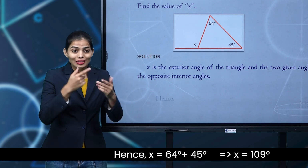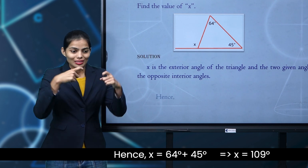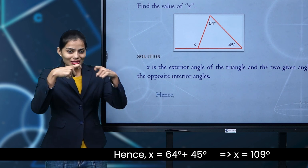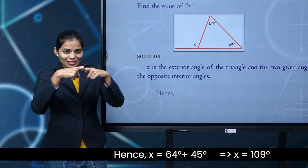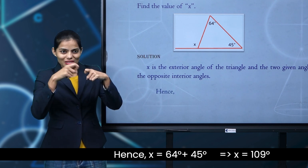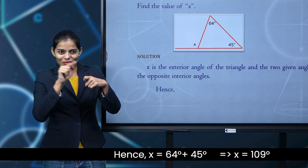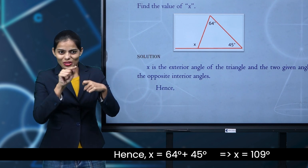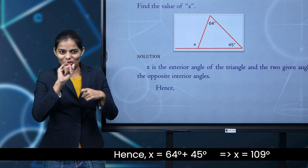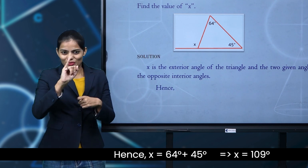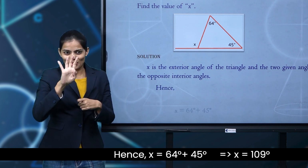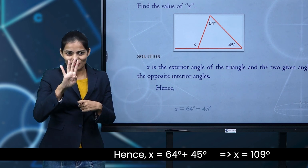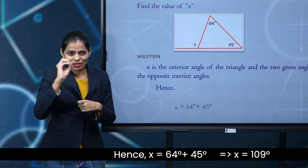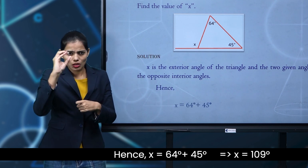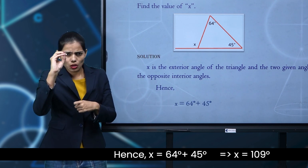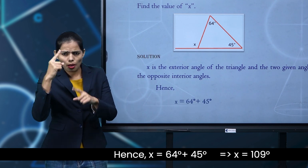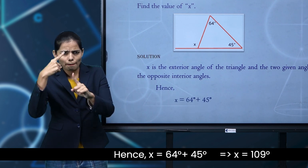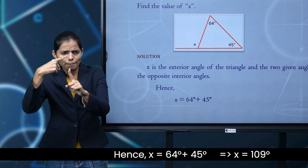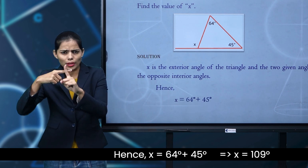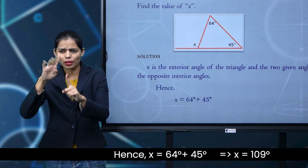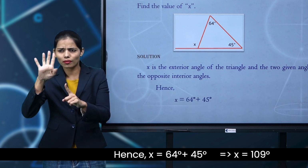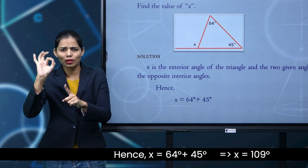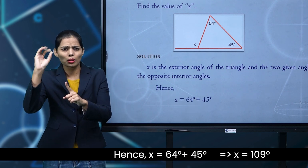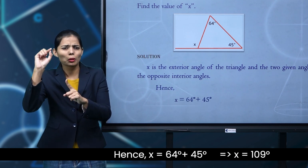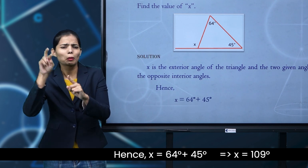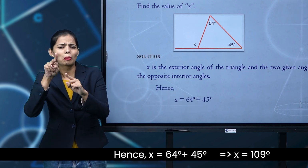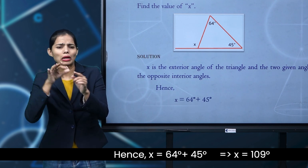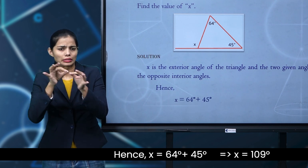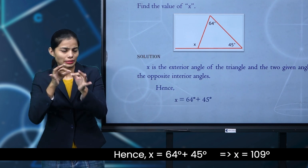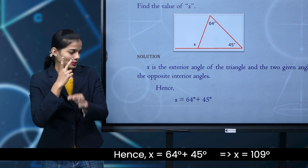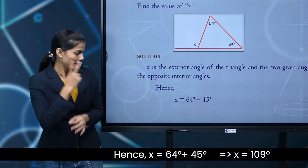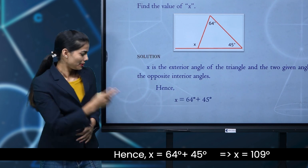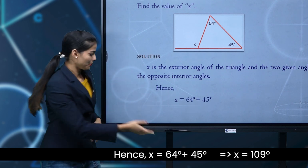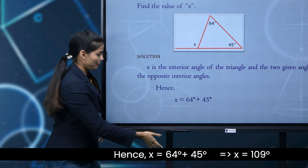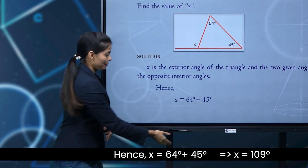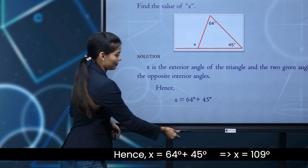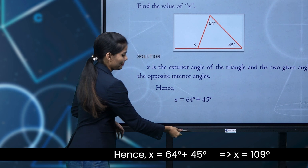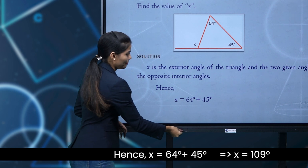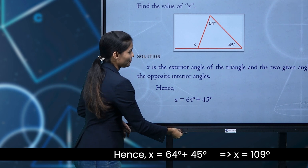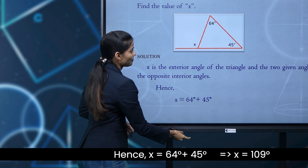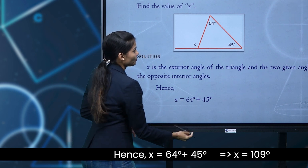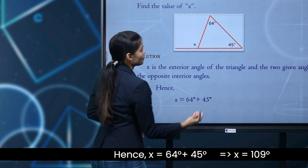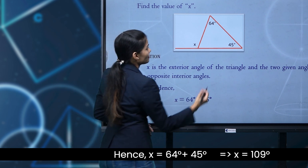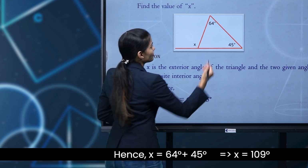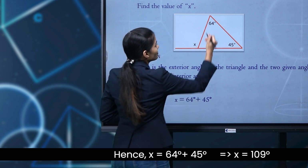Hence, x is equal to 64 degree plus 45 degree.